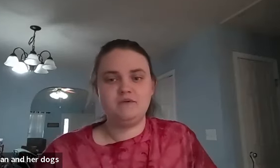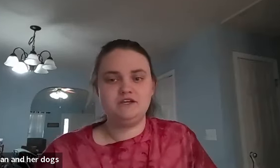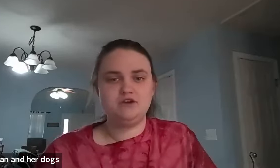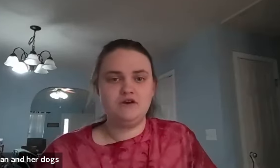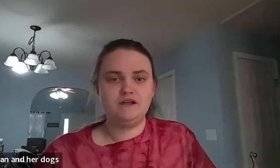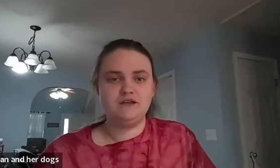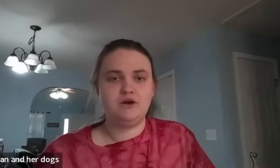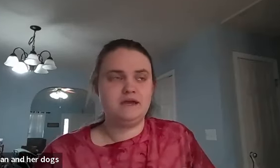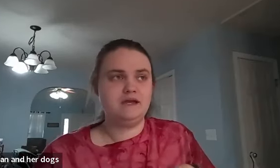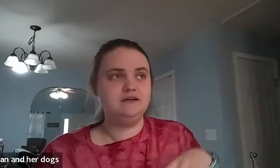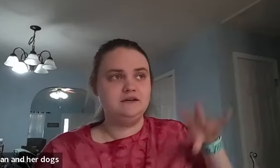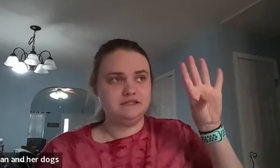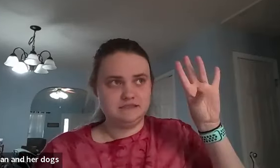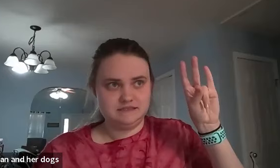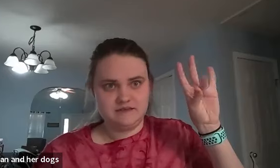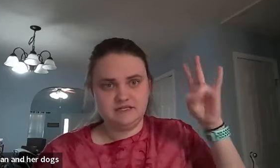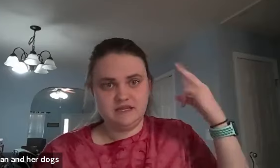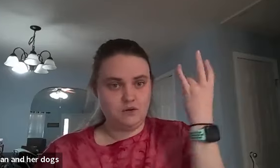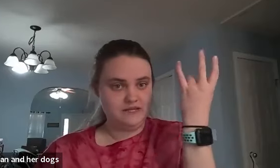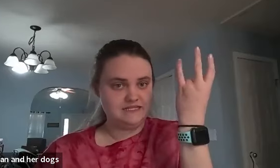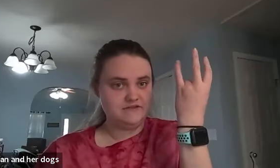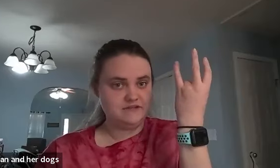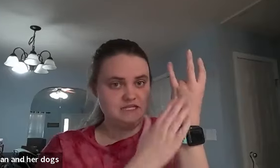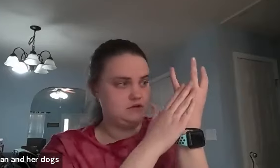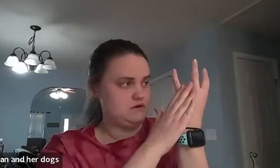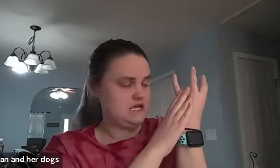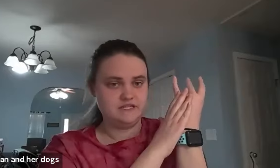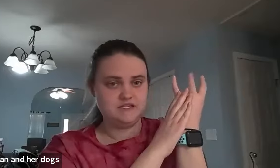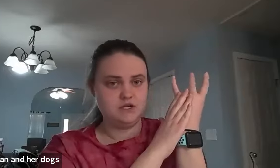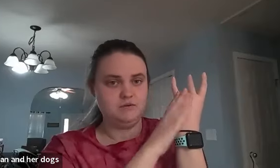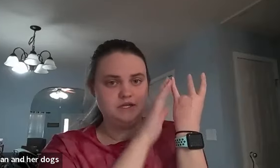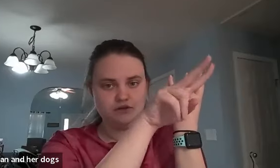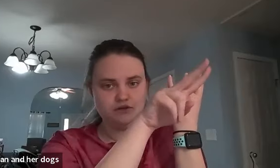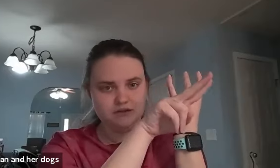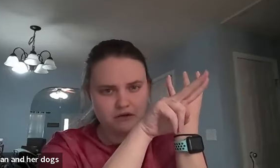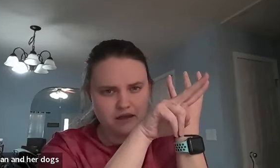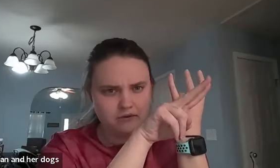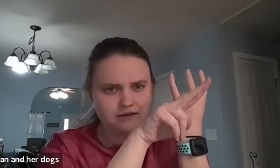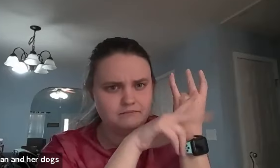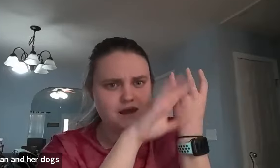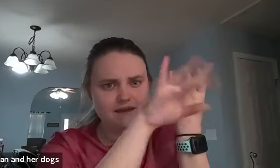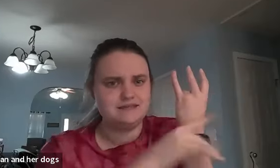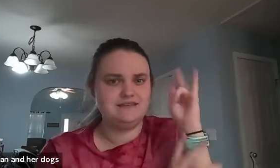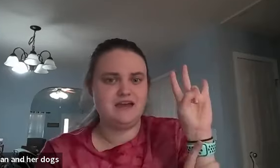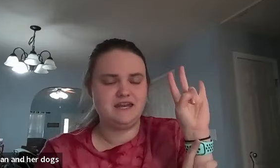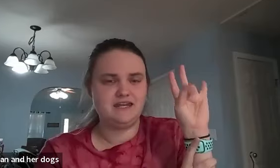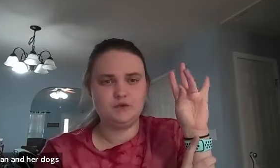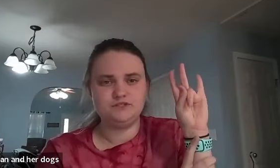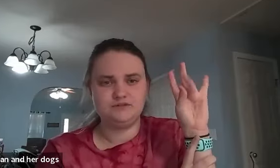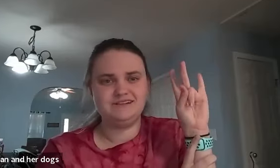way you know if like you're going. If you're going like 17 and your hand's facing the wrong way, you know, you're like, okay, wait, but I can't see that. And it kind of helps you